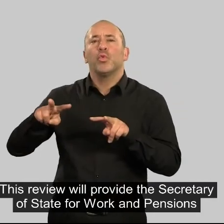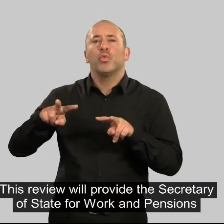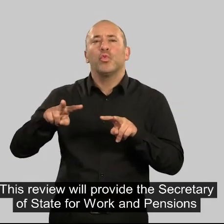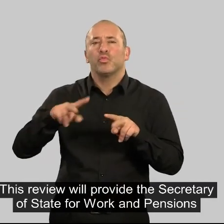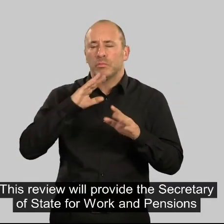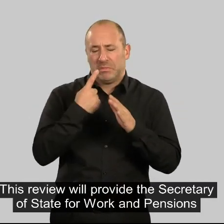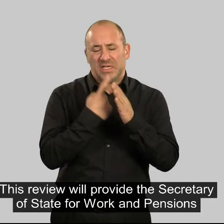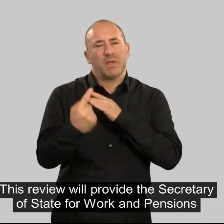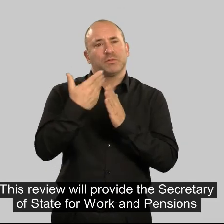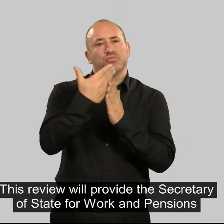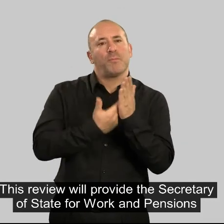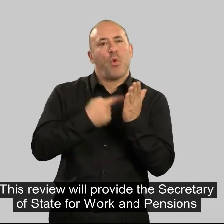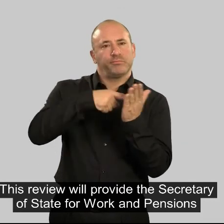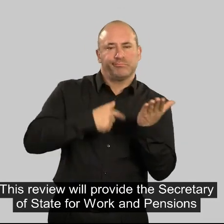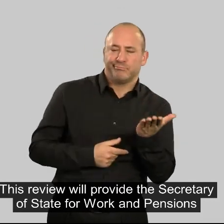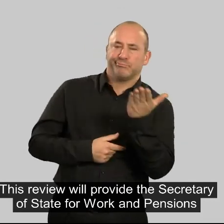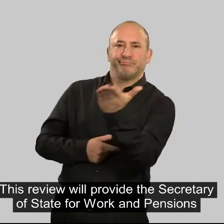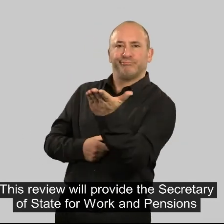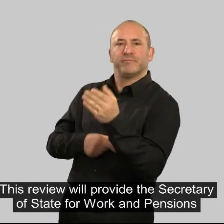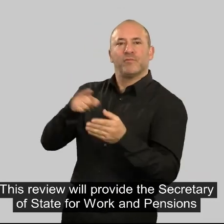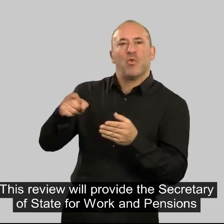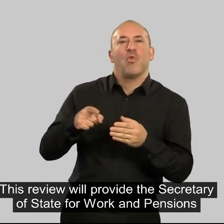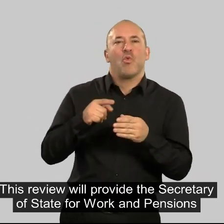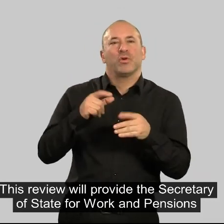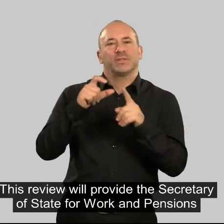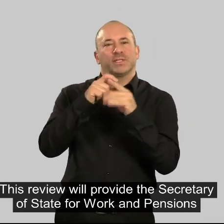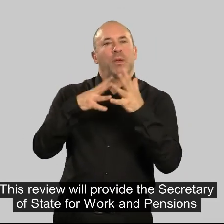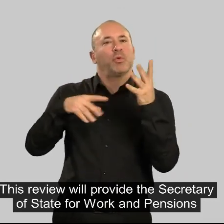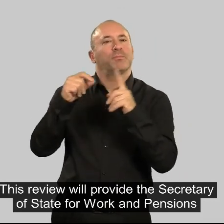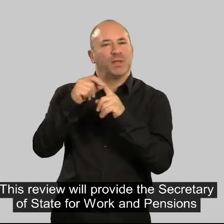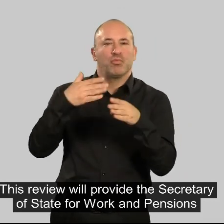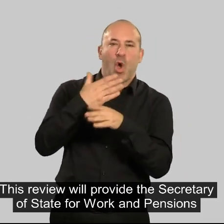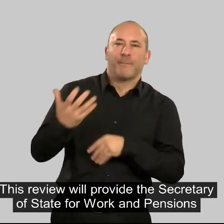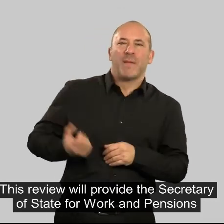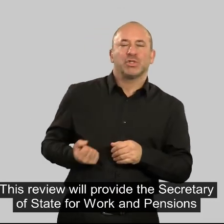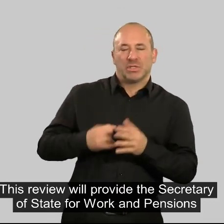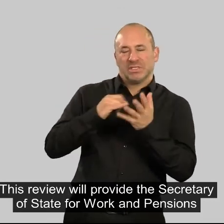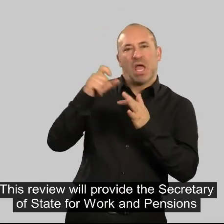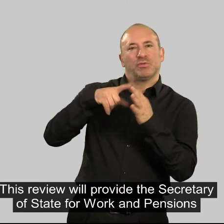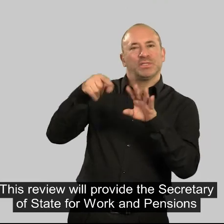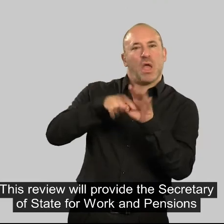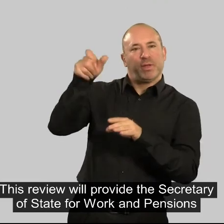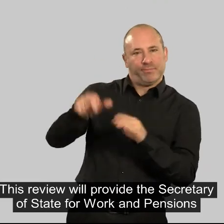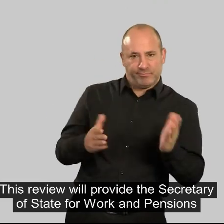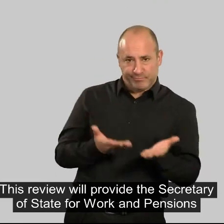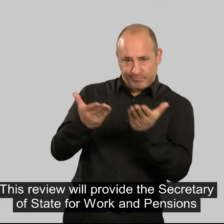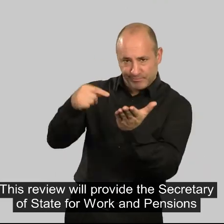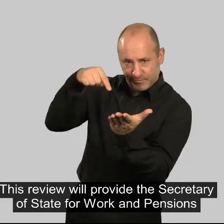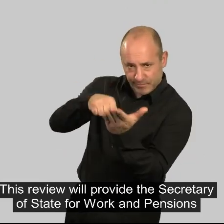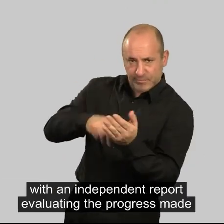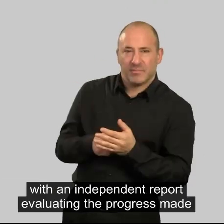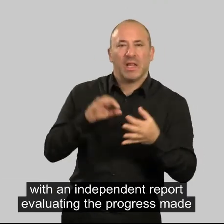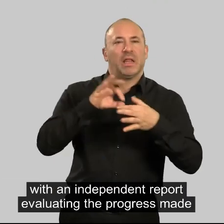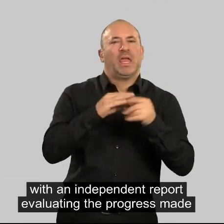This review will provide the Secretary of State for Work and Pensions with an independent report evaluating